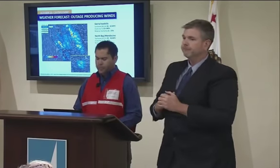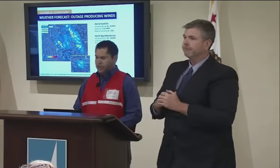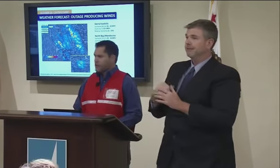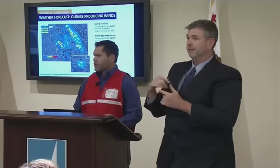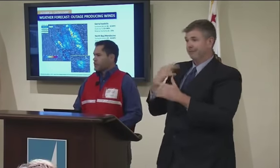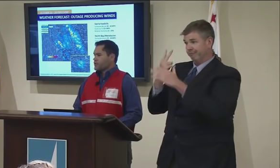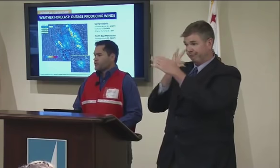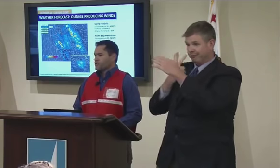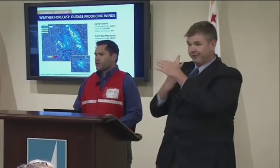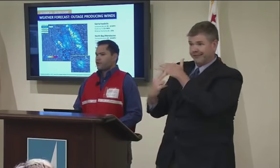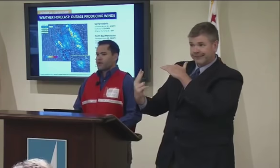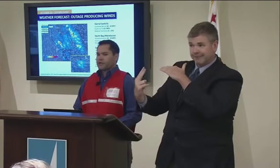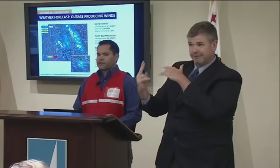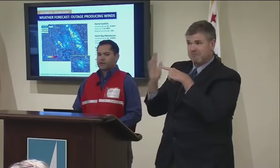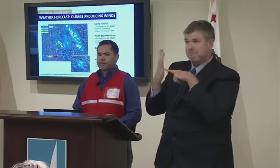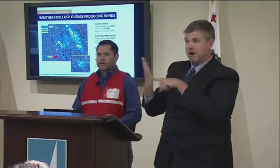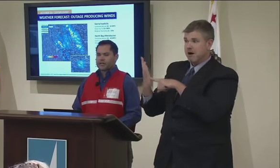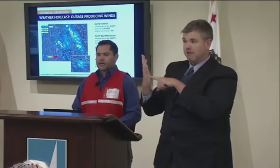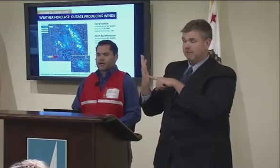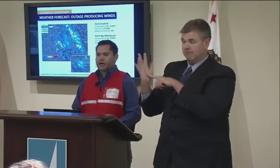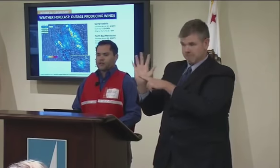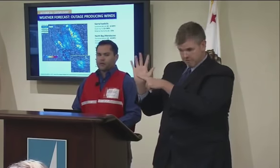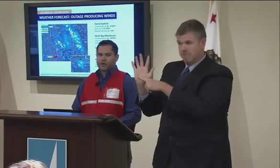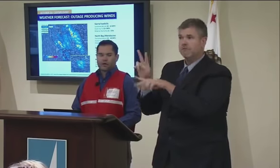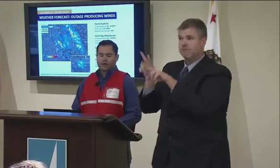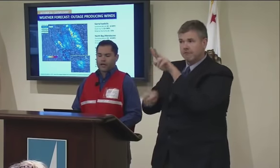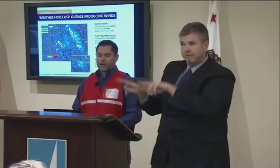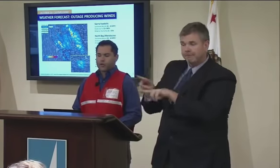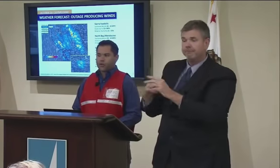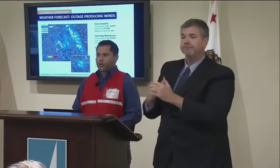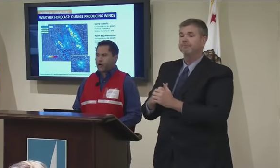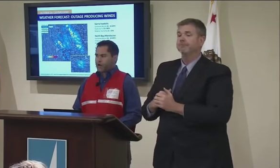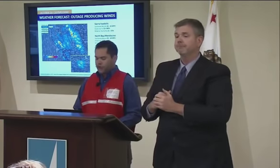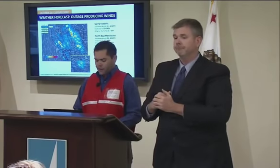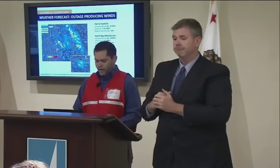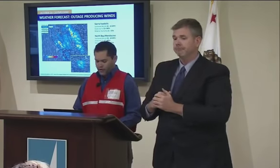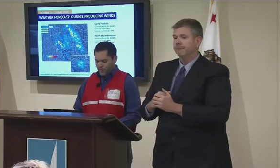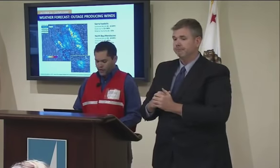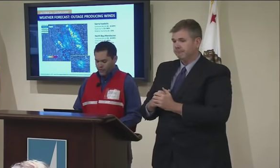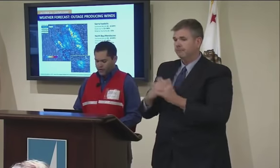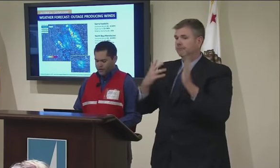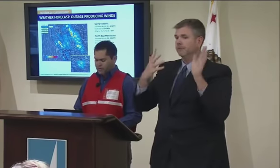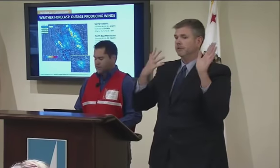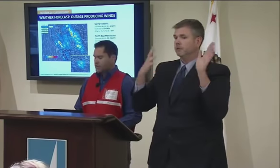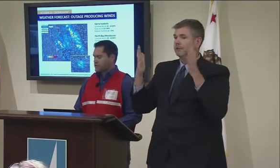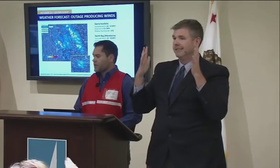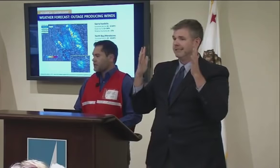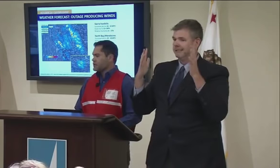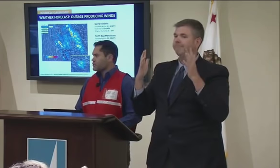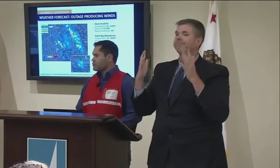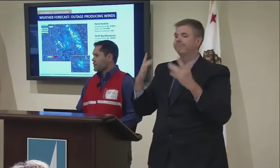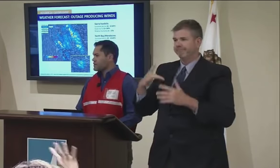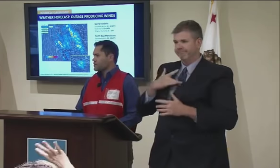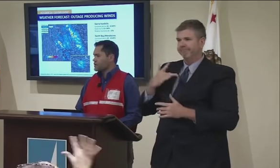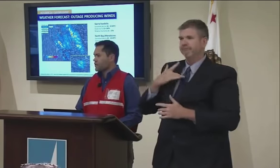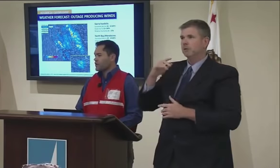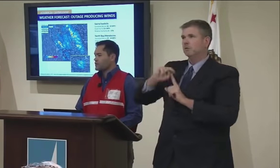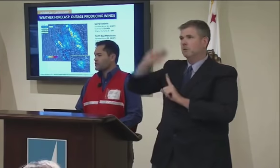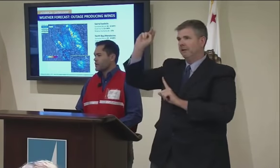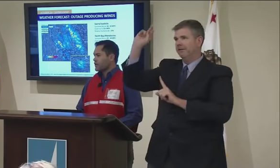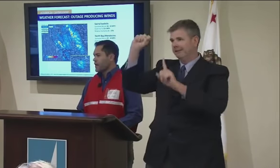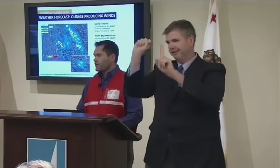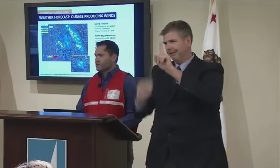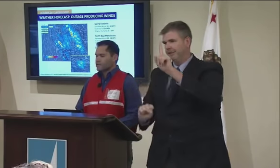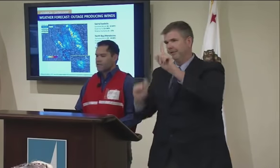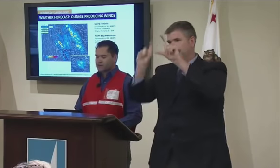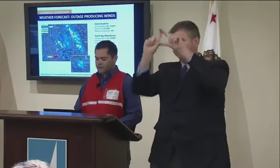California. So this wind event does look like it's a California-wide phenomena. This is expected to transition across